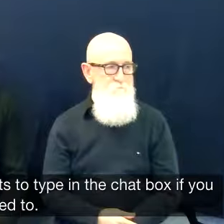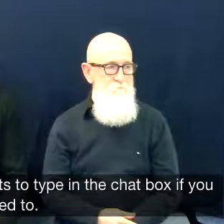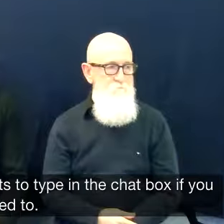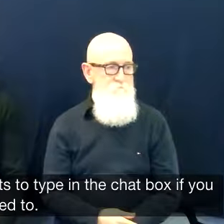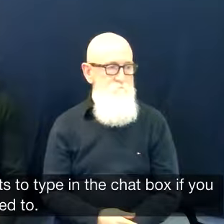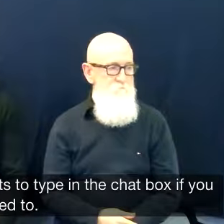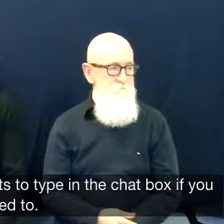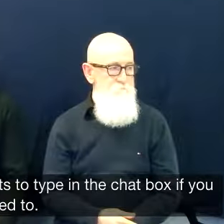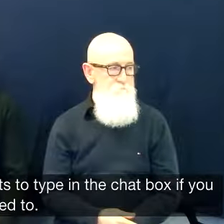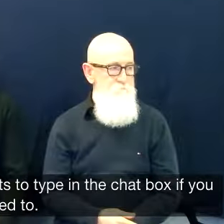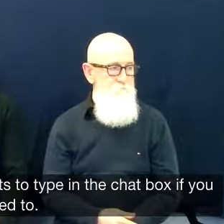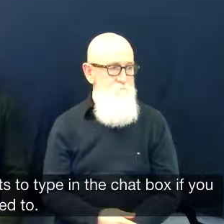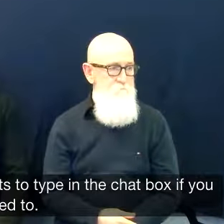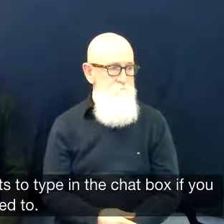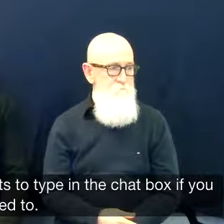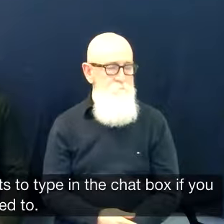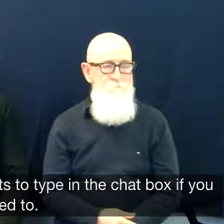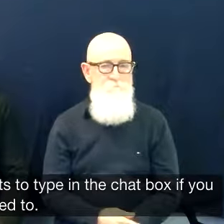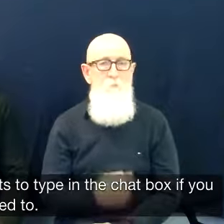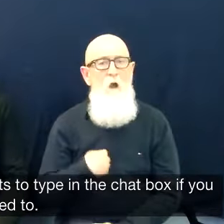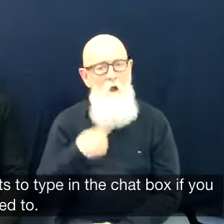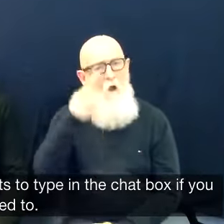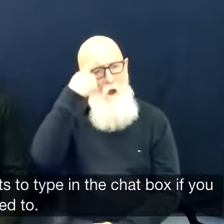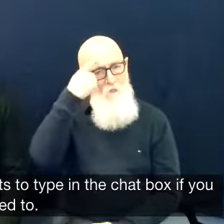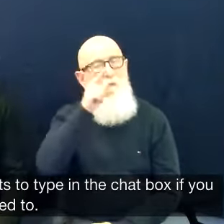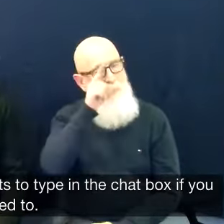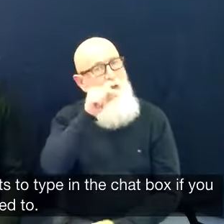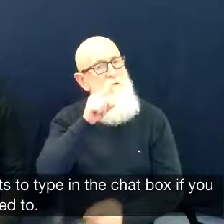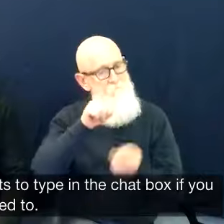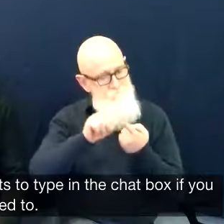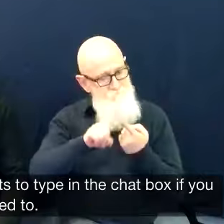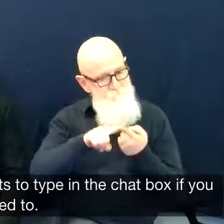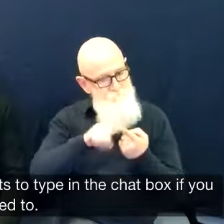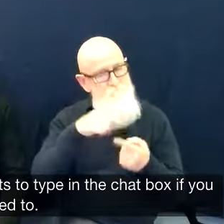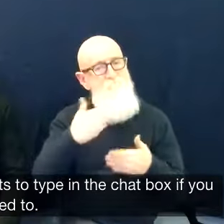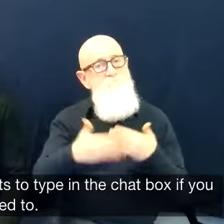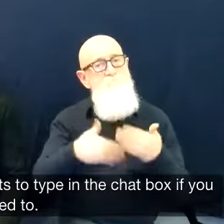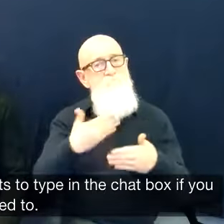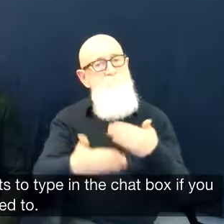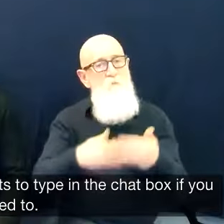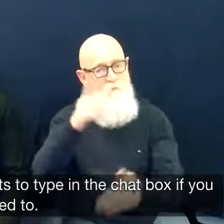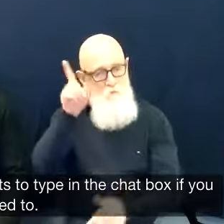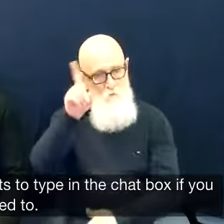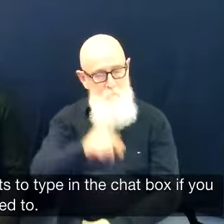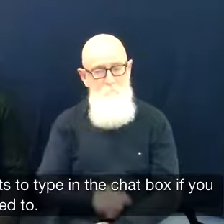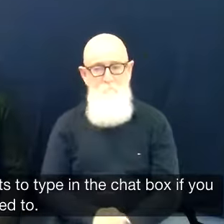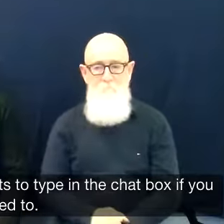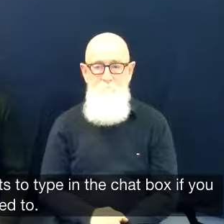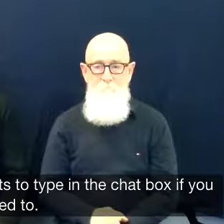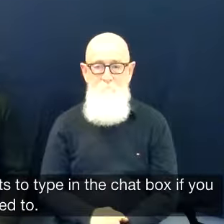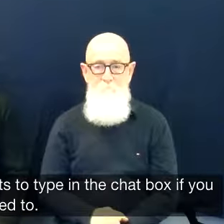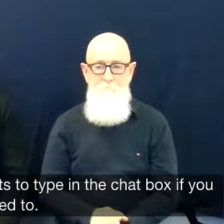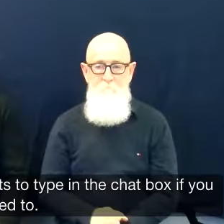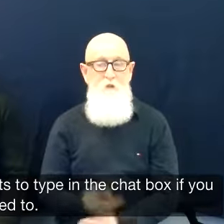I think everyone's okay to continue with today's session, but we can always